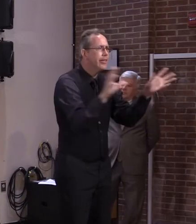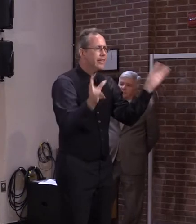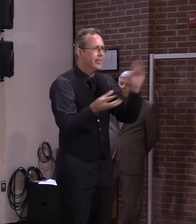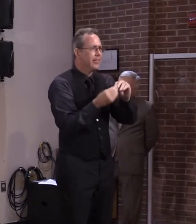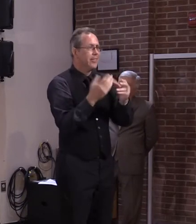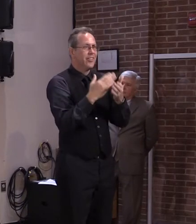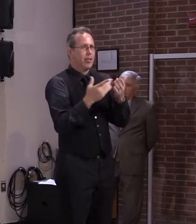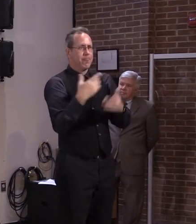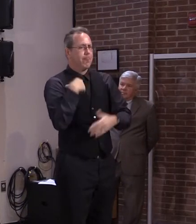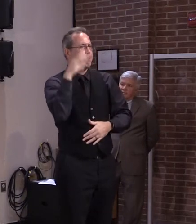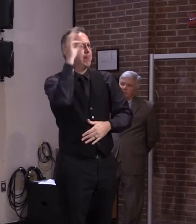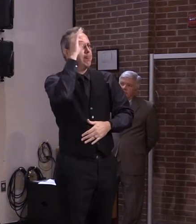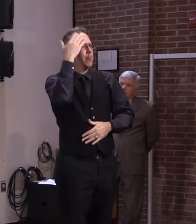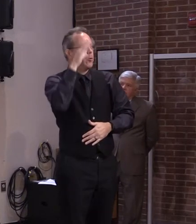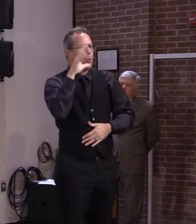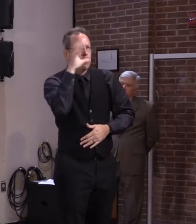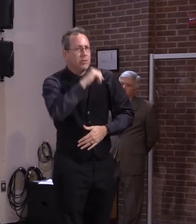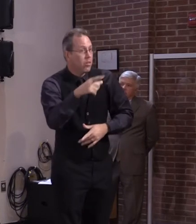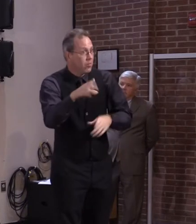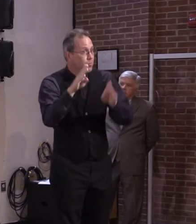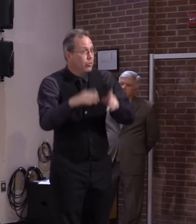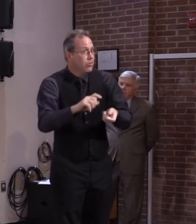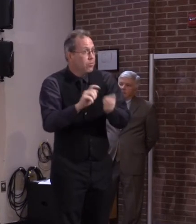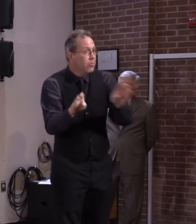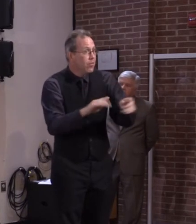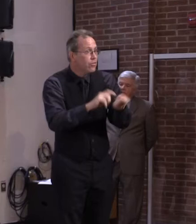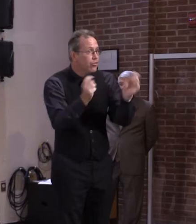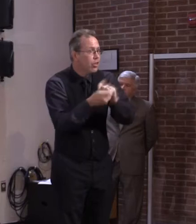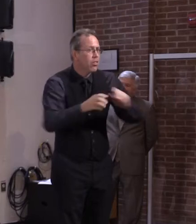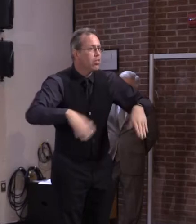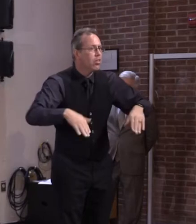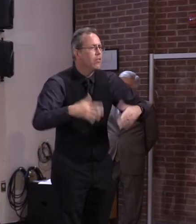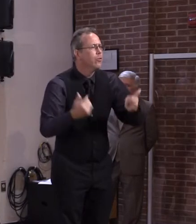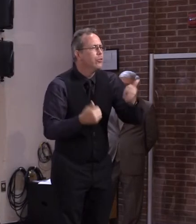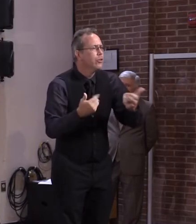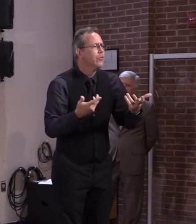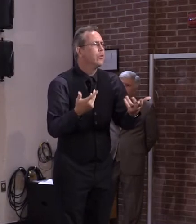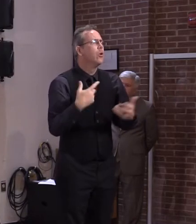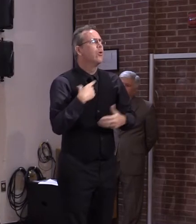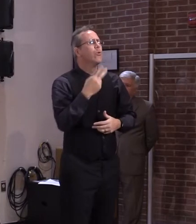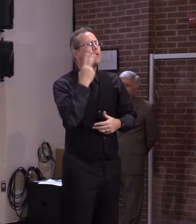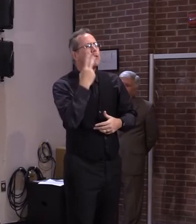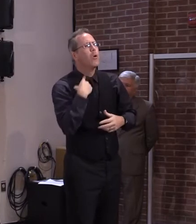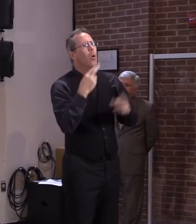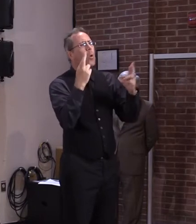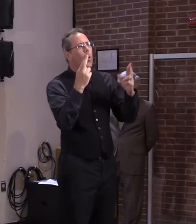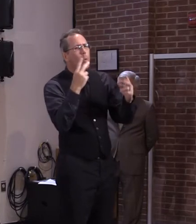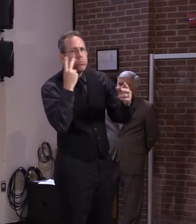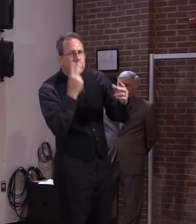on it and hope to see some more trends develop this week.